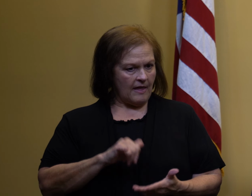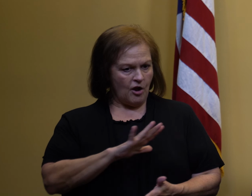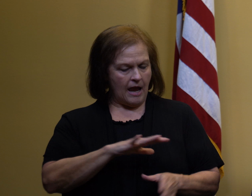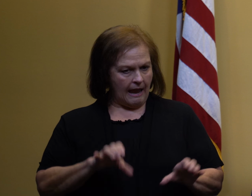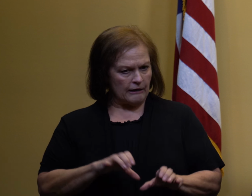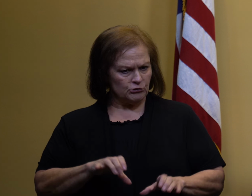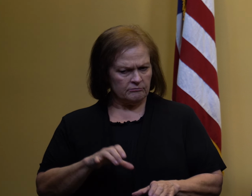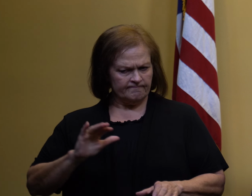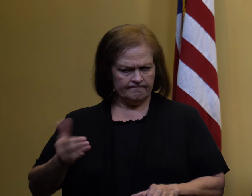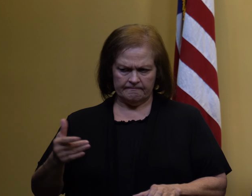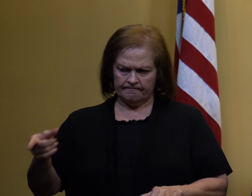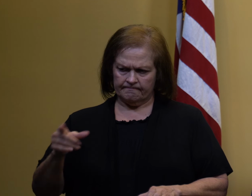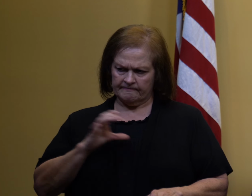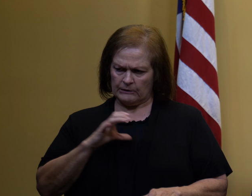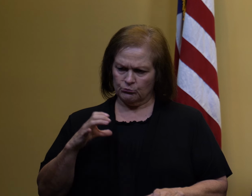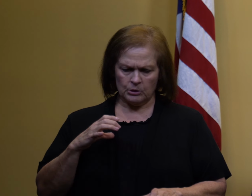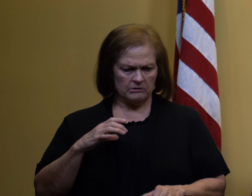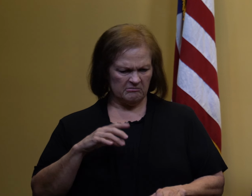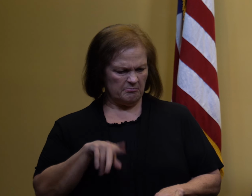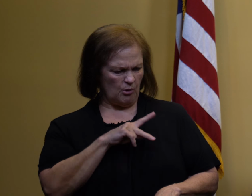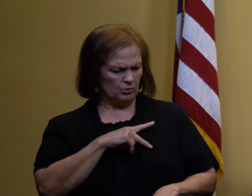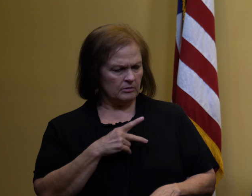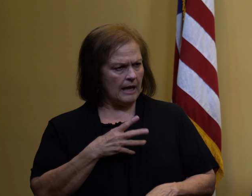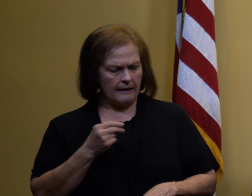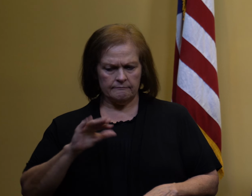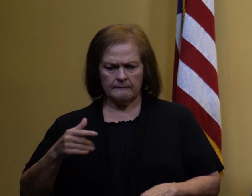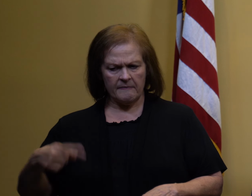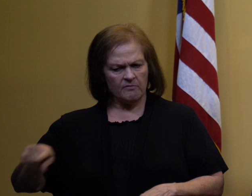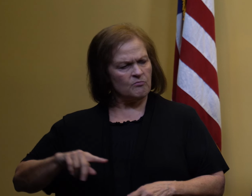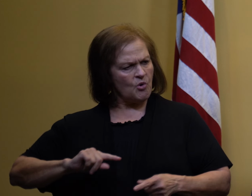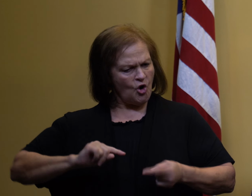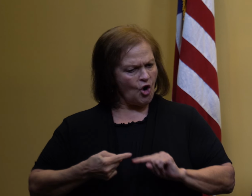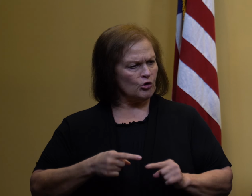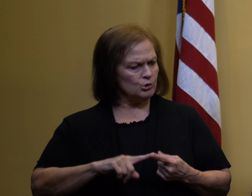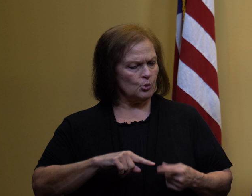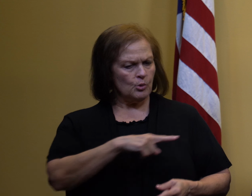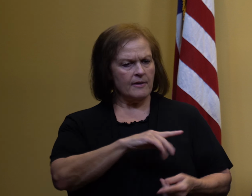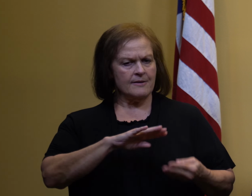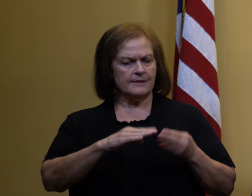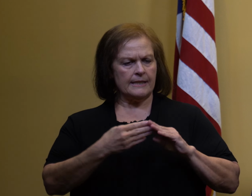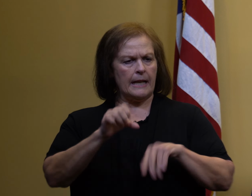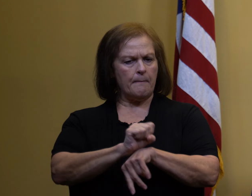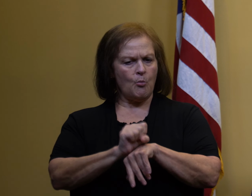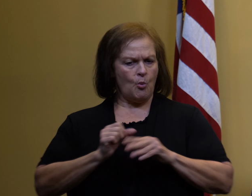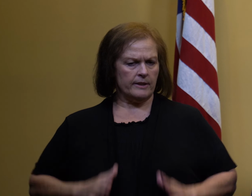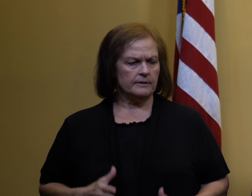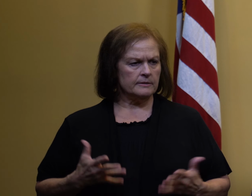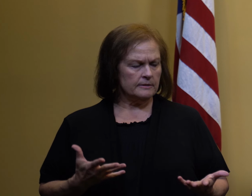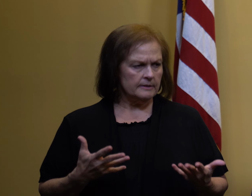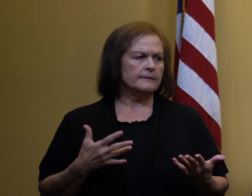have been personal and have been harmful to city employees. And